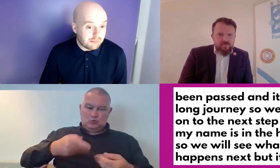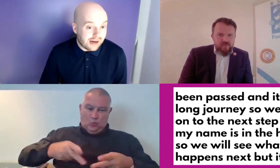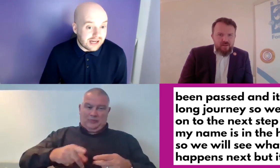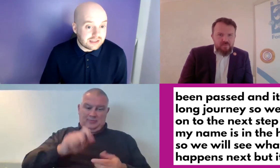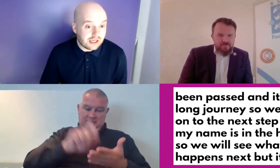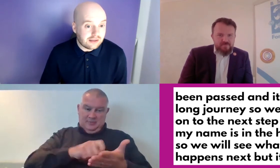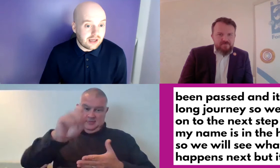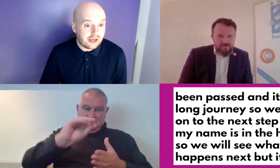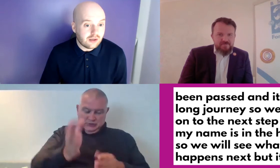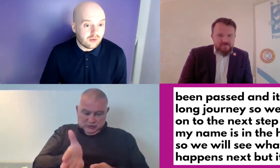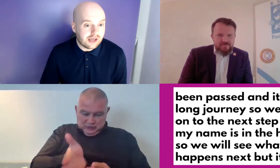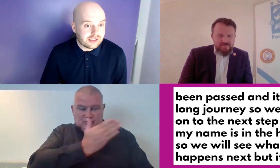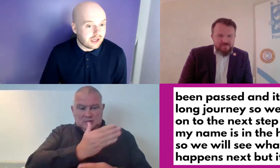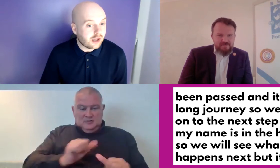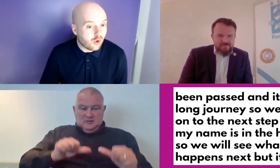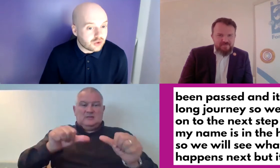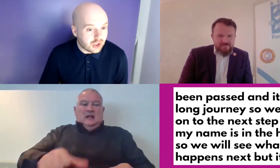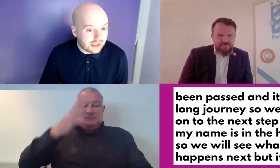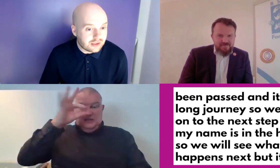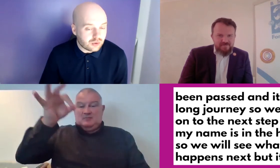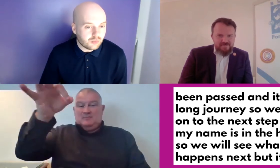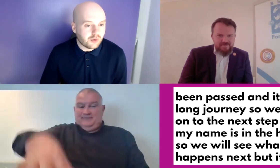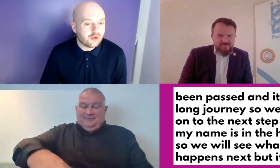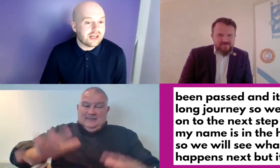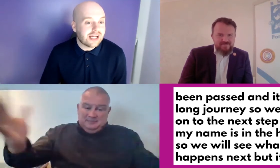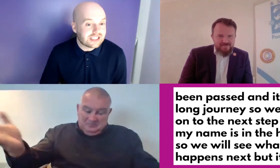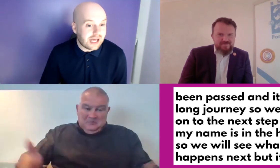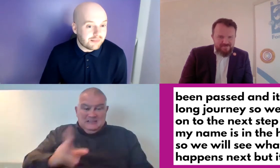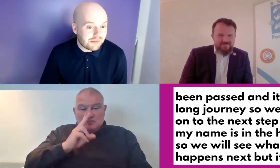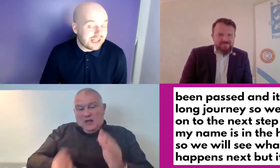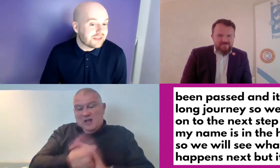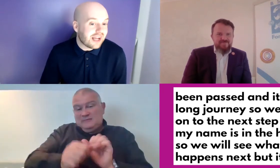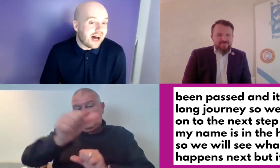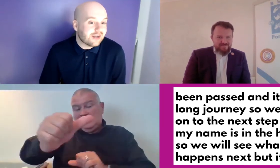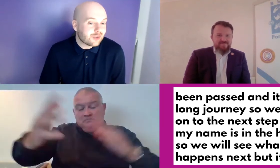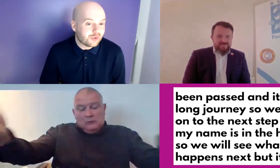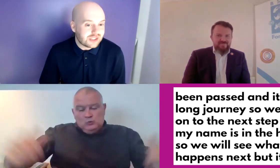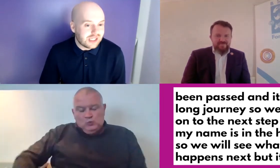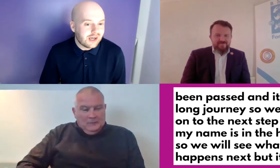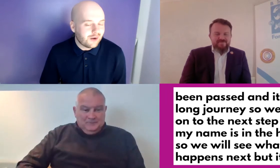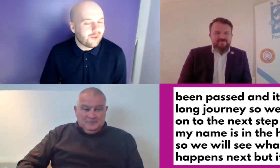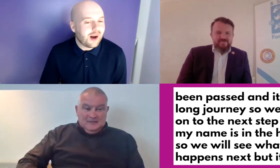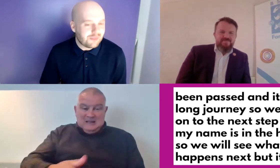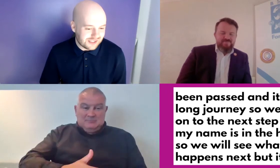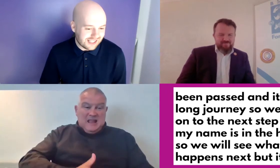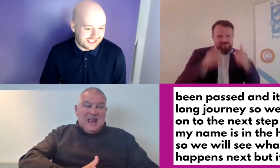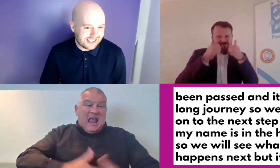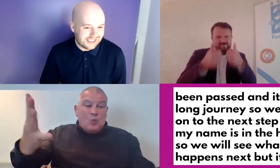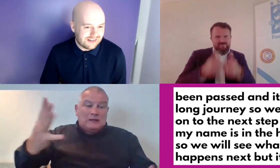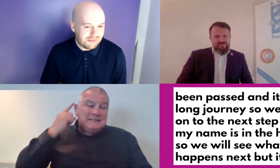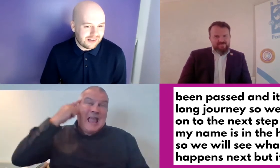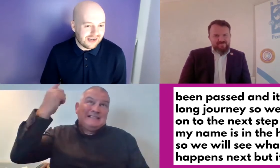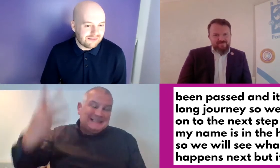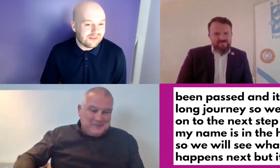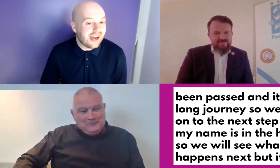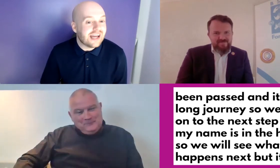been passed, and it's a long journey. So we're on to the next step, and my name's in the hat. So we'll see what happens next.